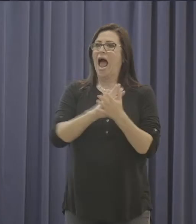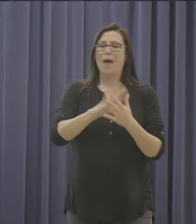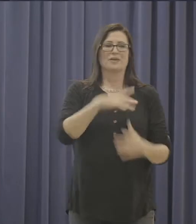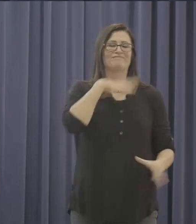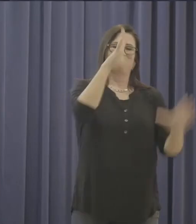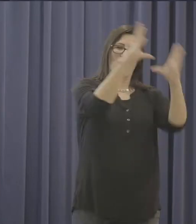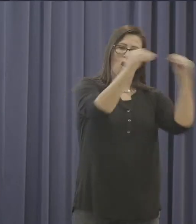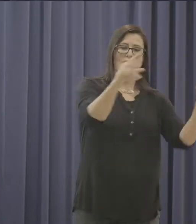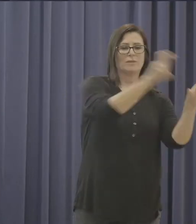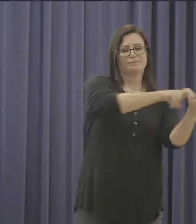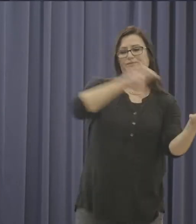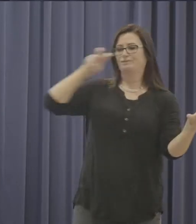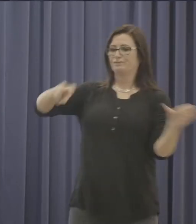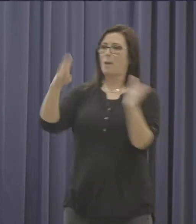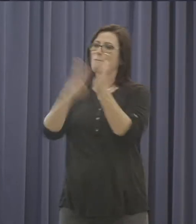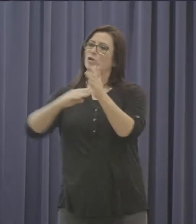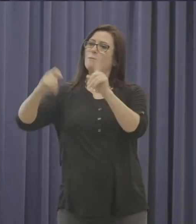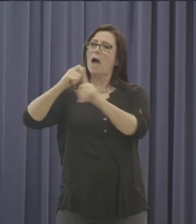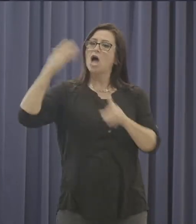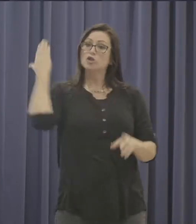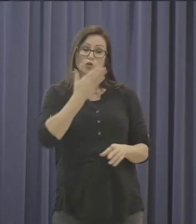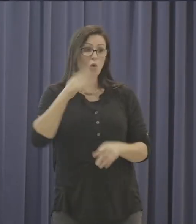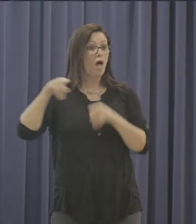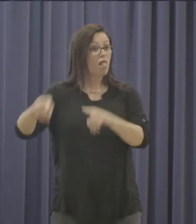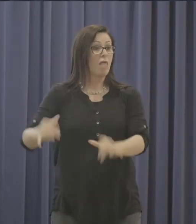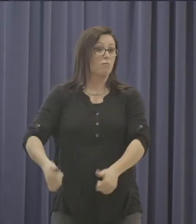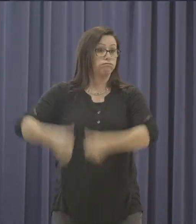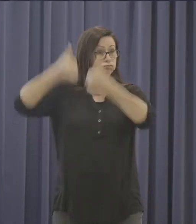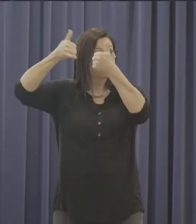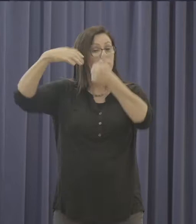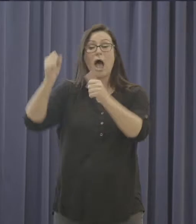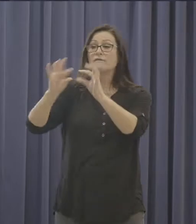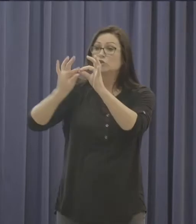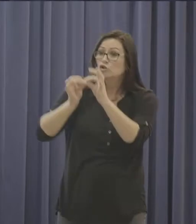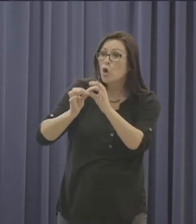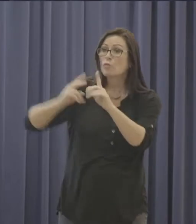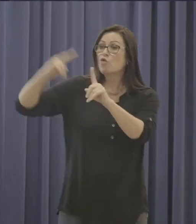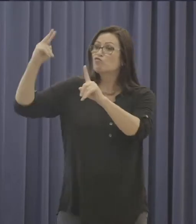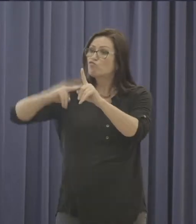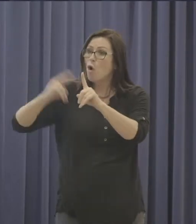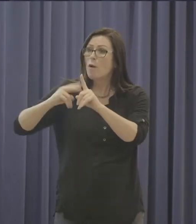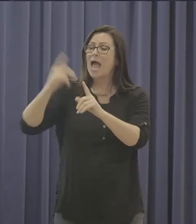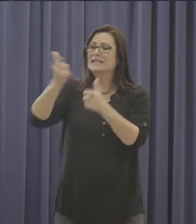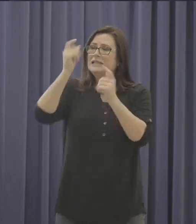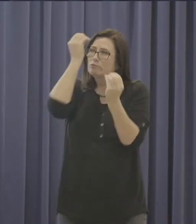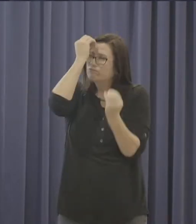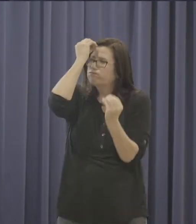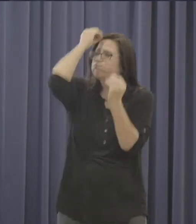School for Deaf Children. Here, he is well supported by deaf role models, interpreters and specialised teaching staff.